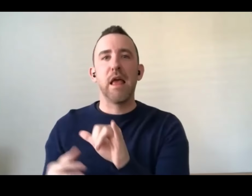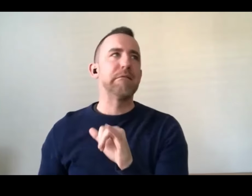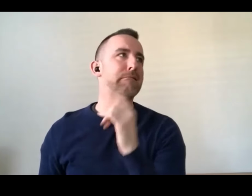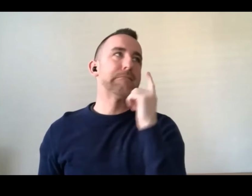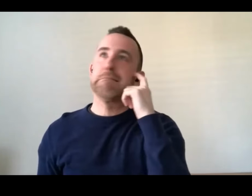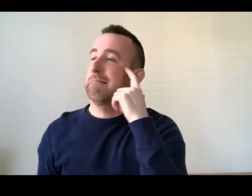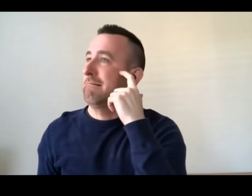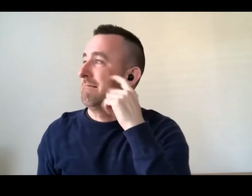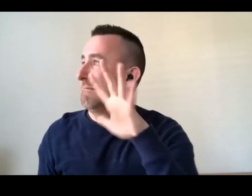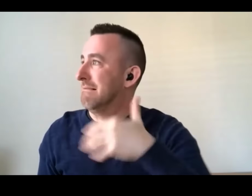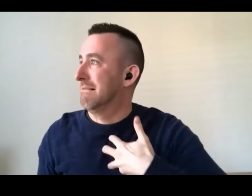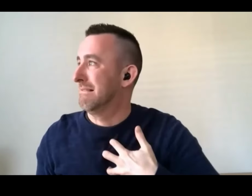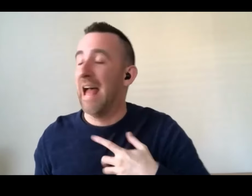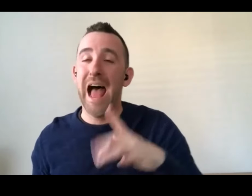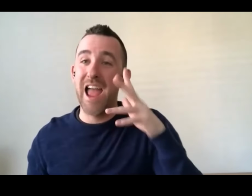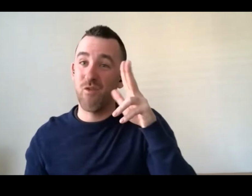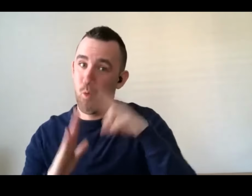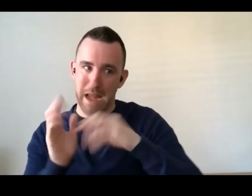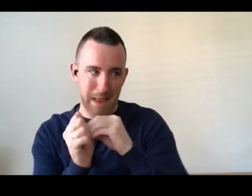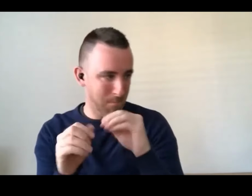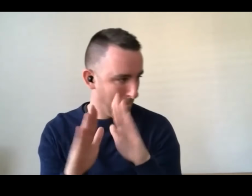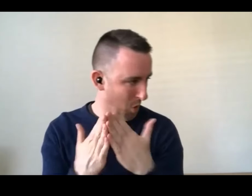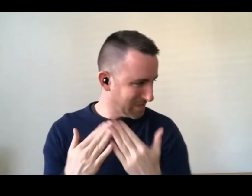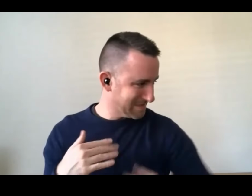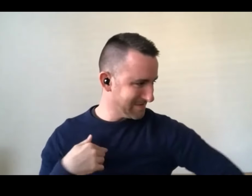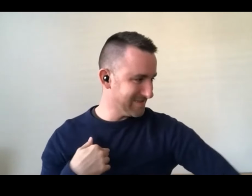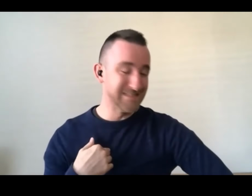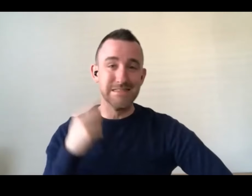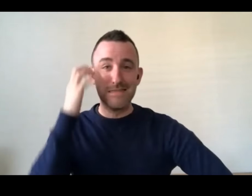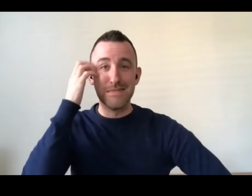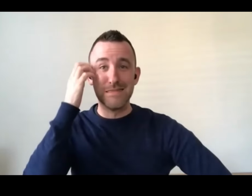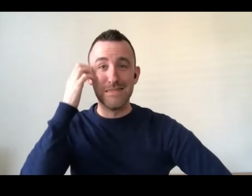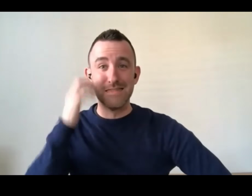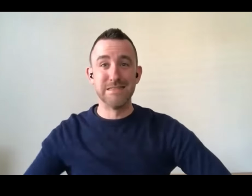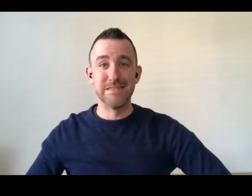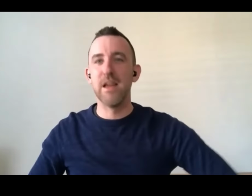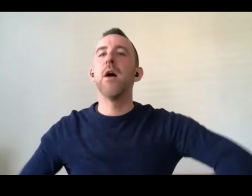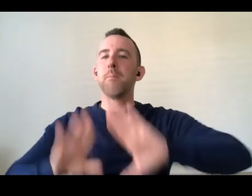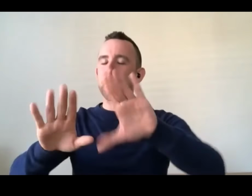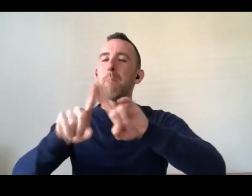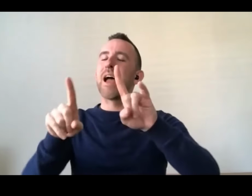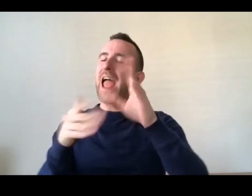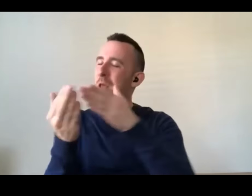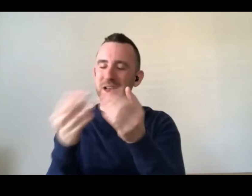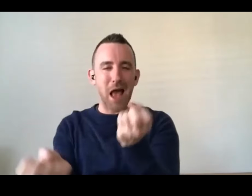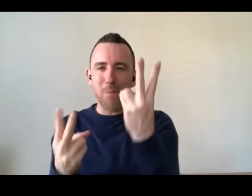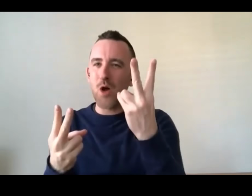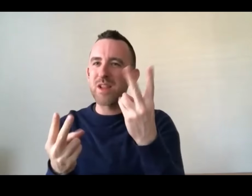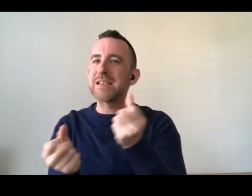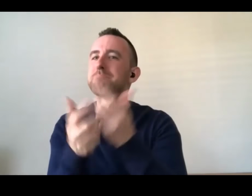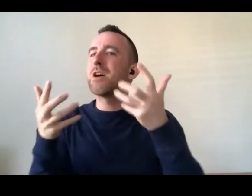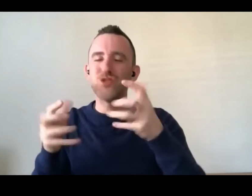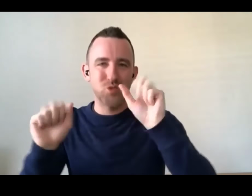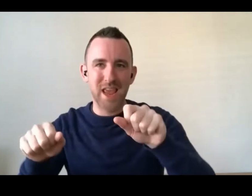it. I've read about it in books. And just upload as much as you can, as early as you